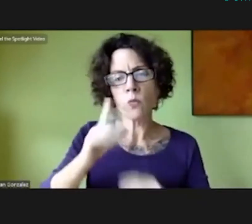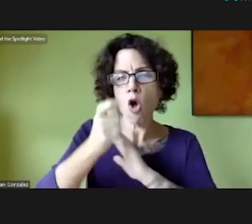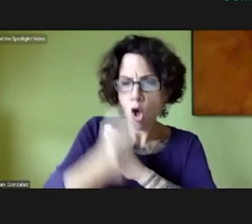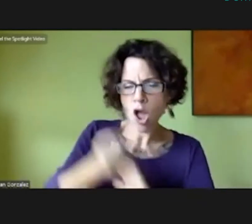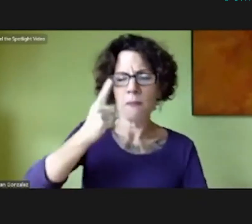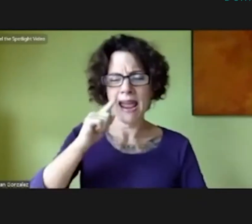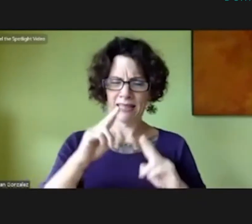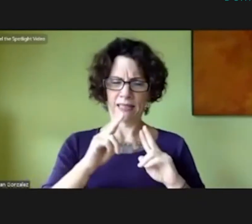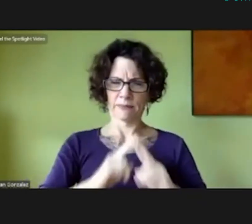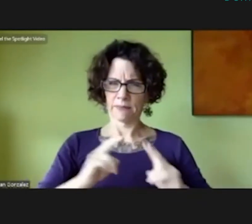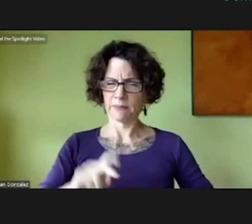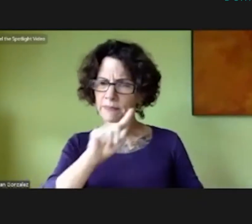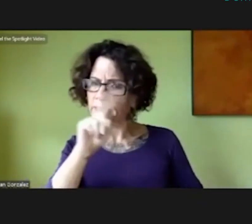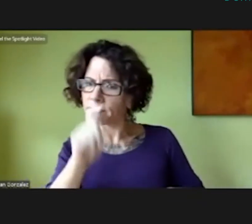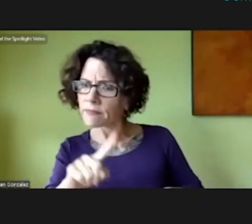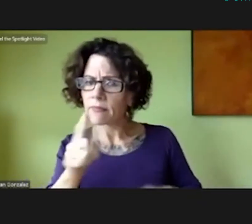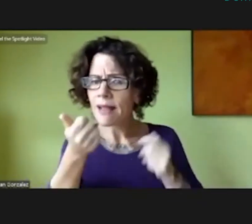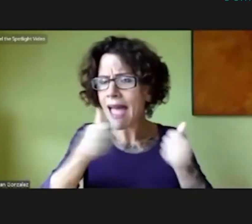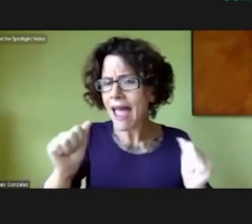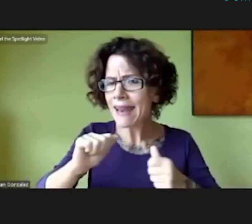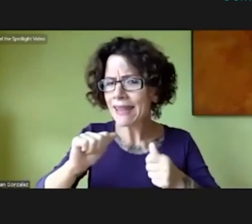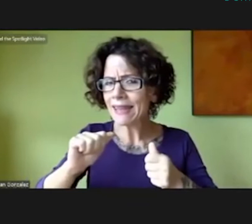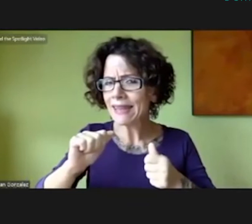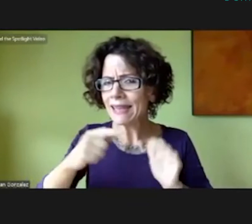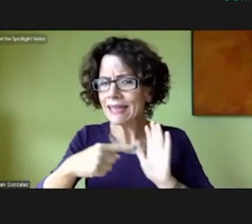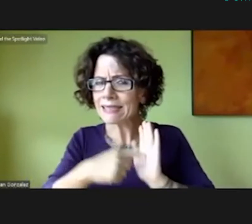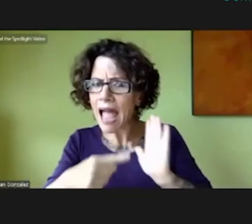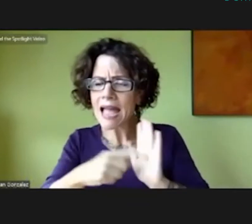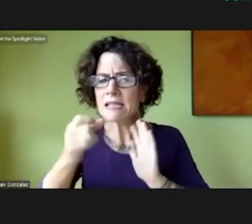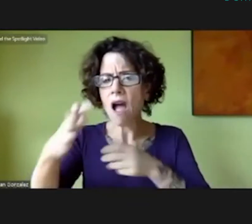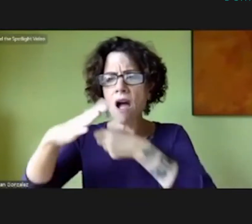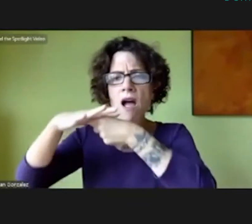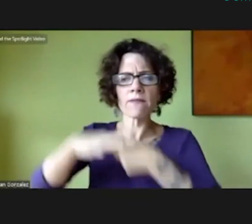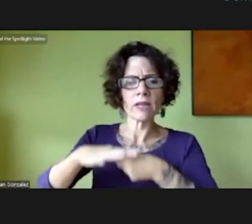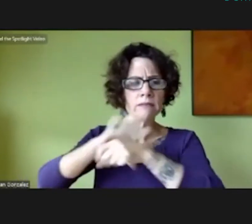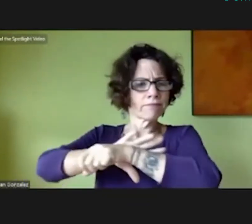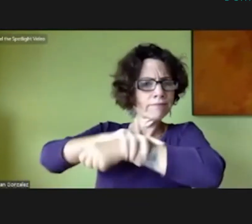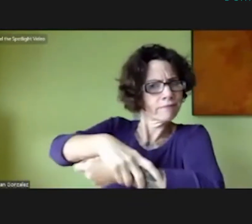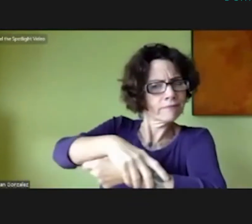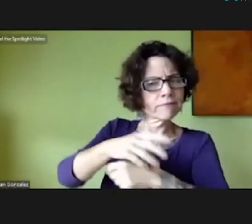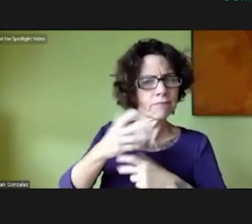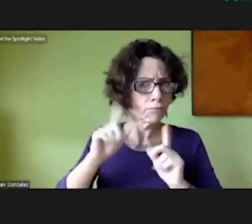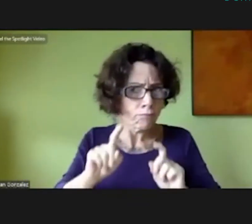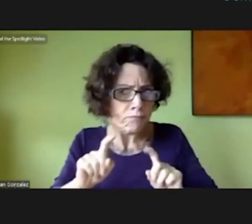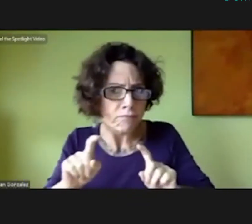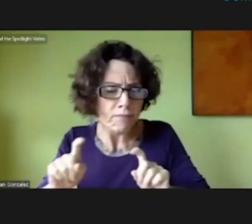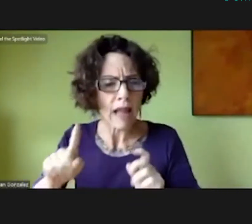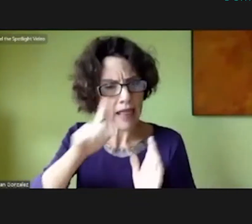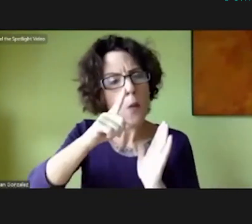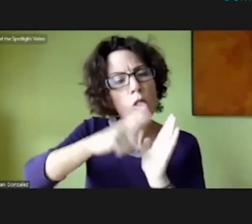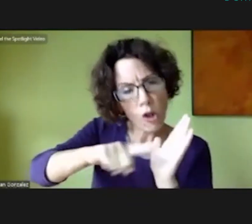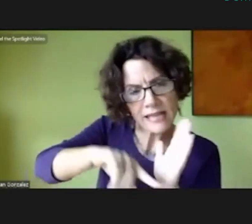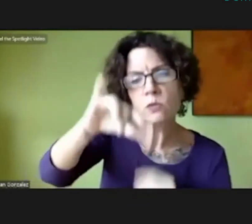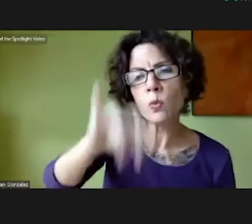staff or caregivers as beneficiary. The court will be skeptical of that and wonder if there was coercion or if there was